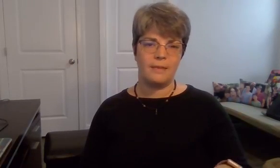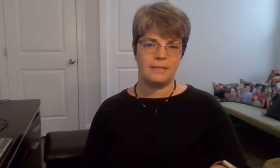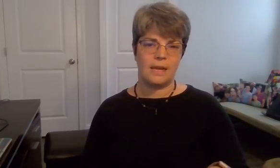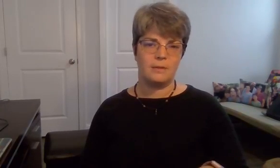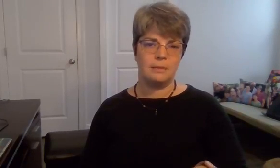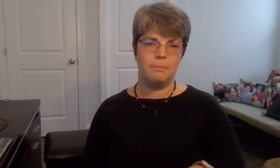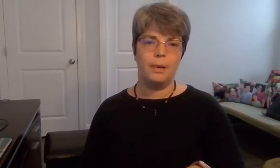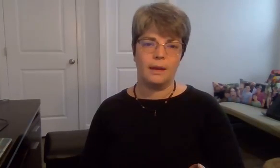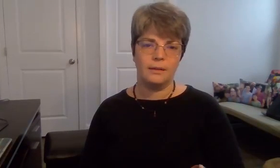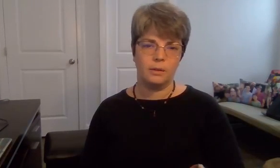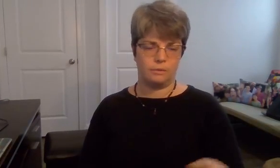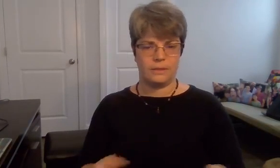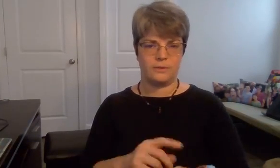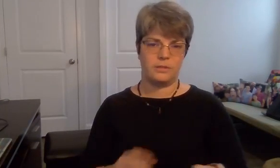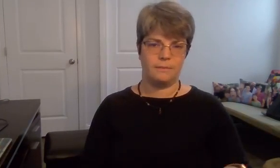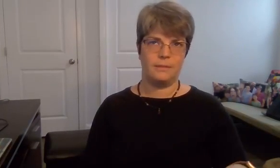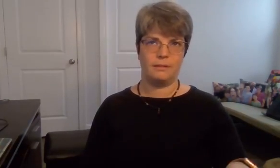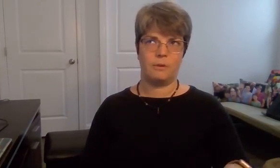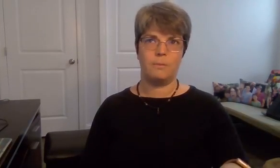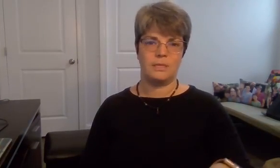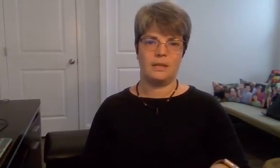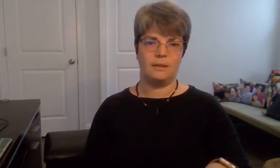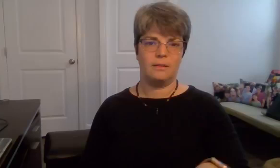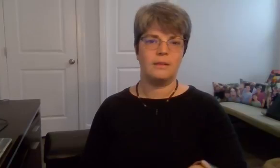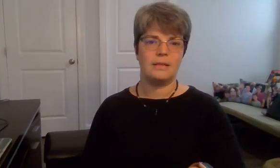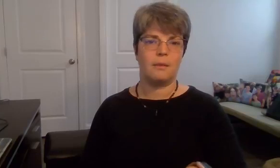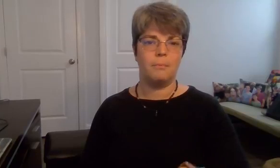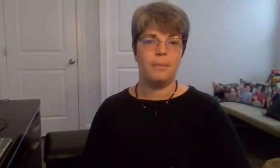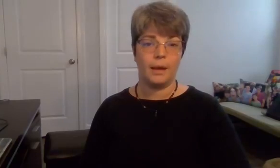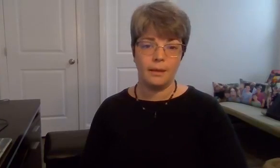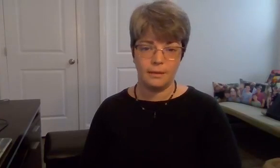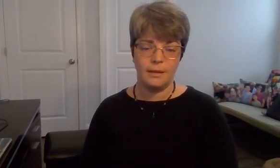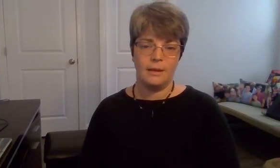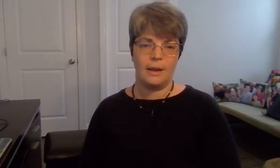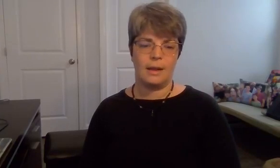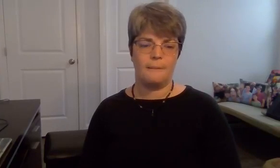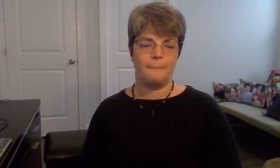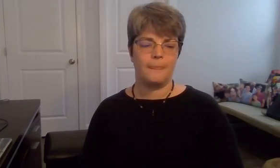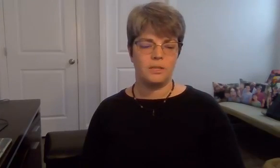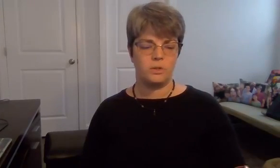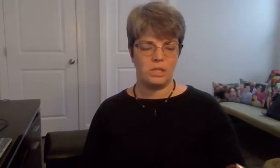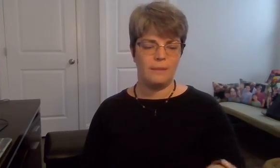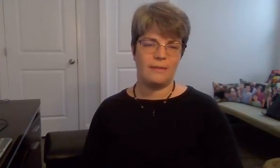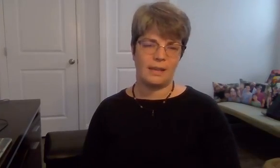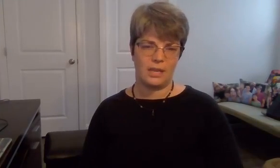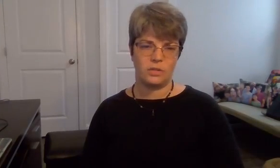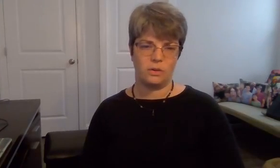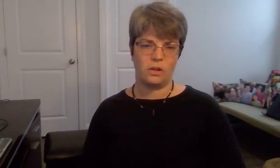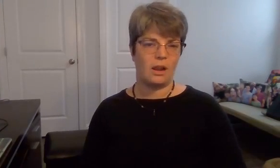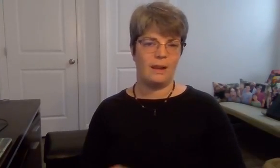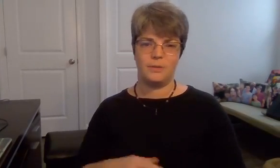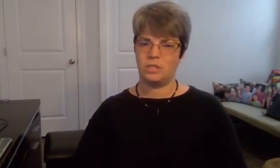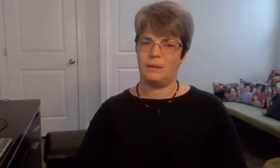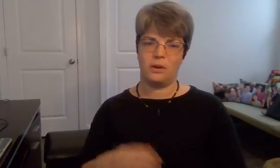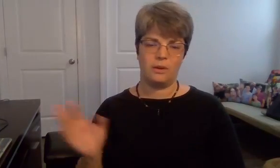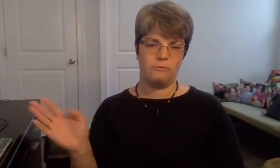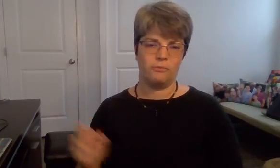the sound B, or vice versa. It represented the sound B. So she made that connection early on, and it just made her